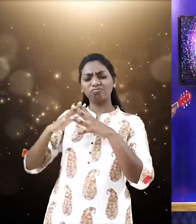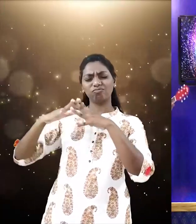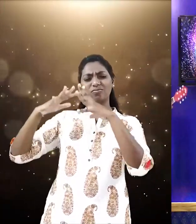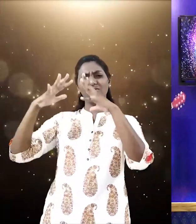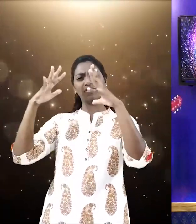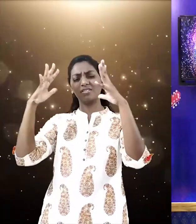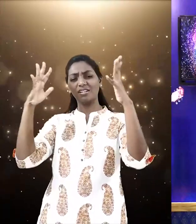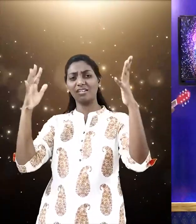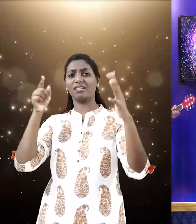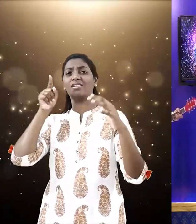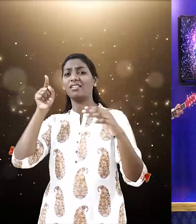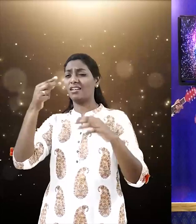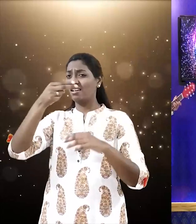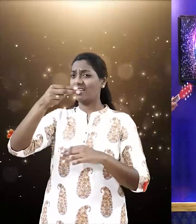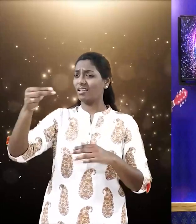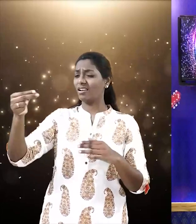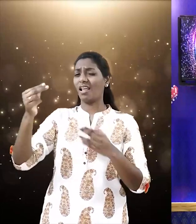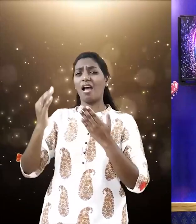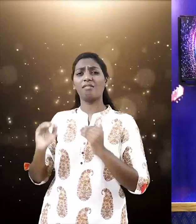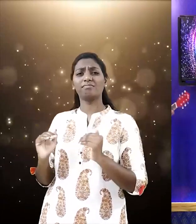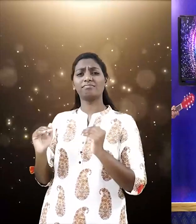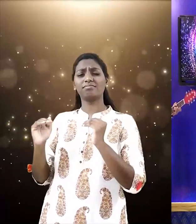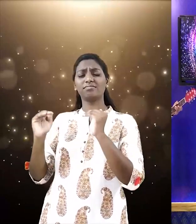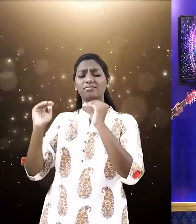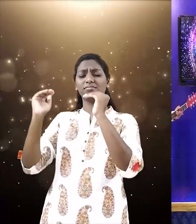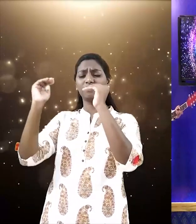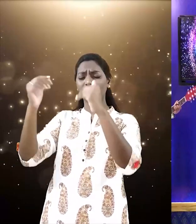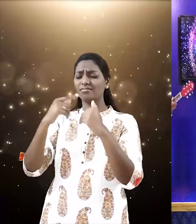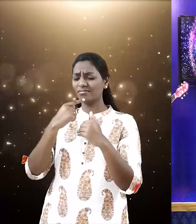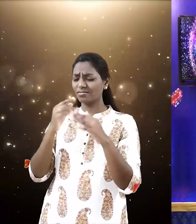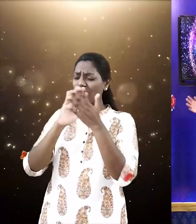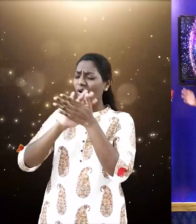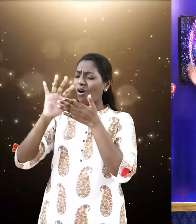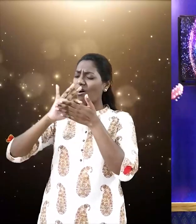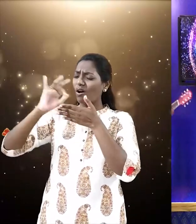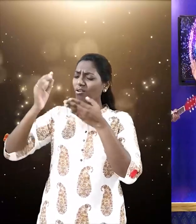exclaim that you are mighty. Lift up your